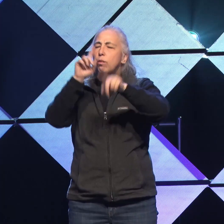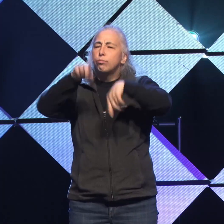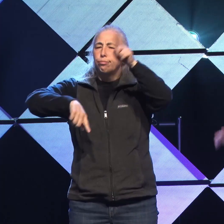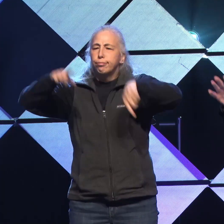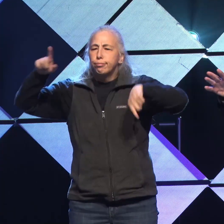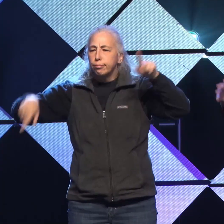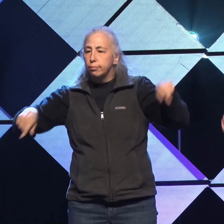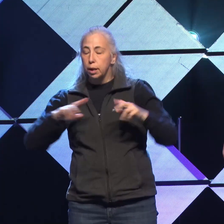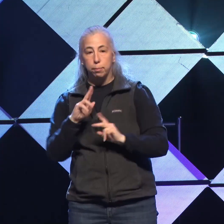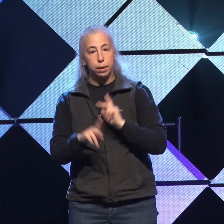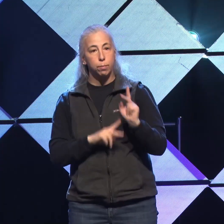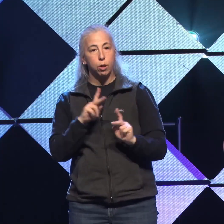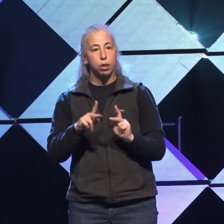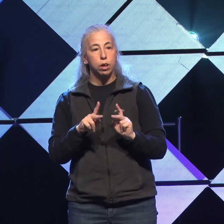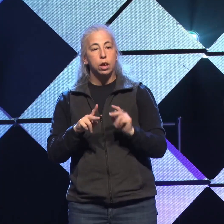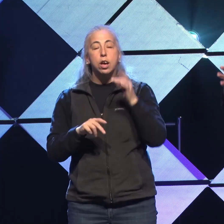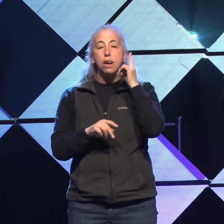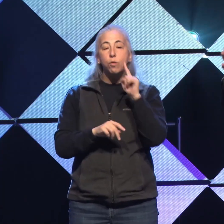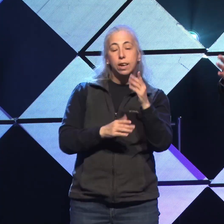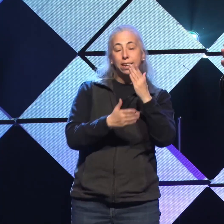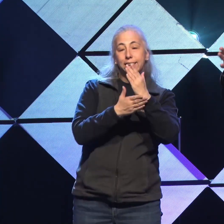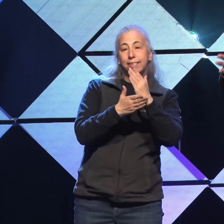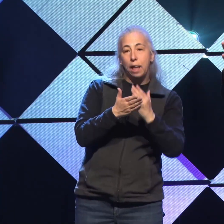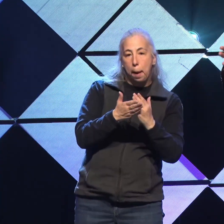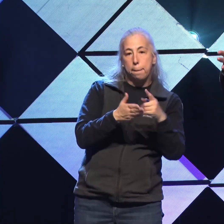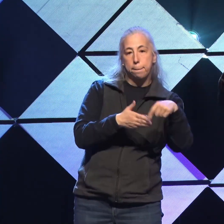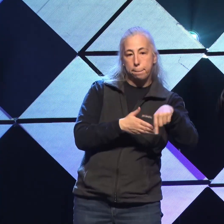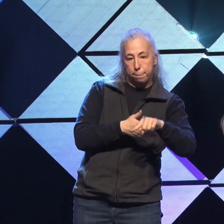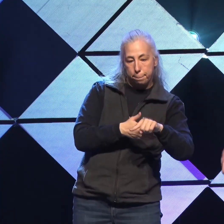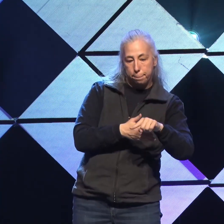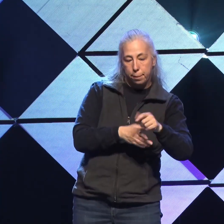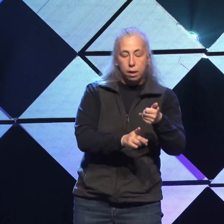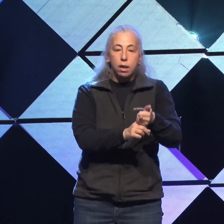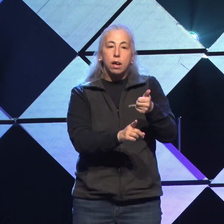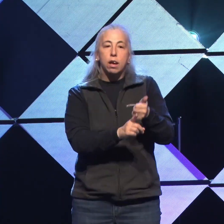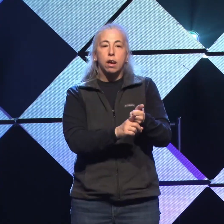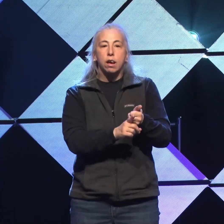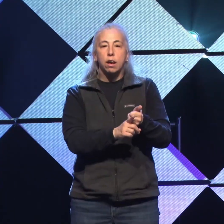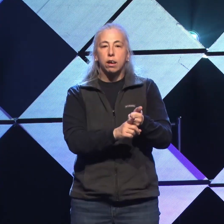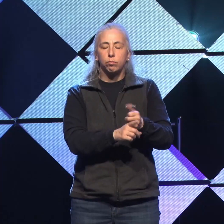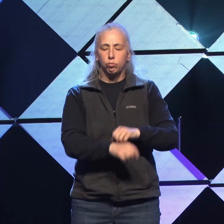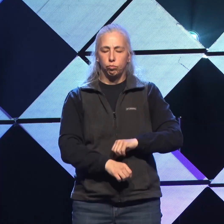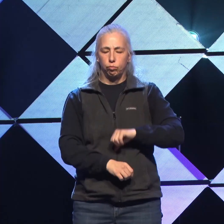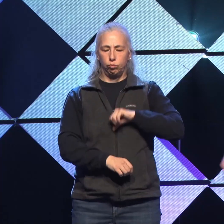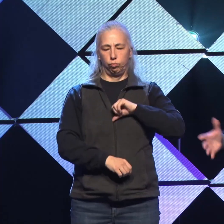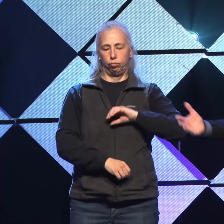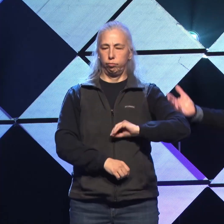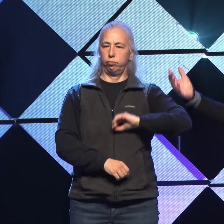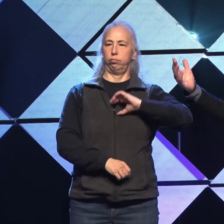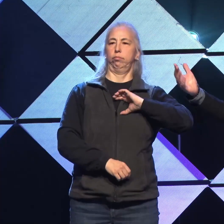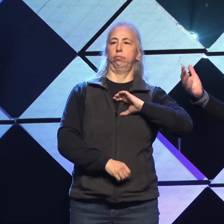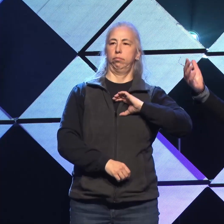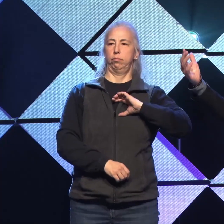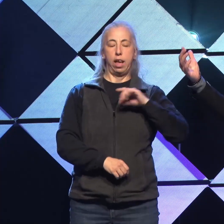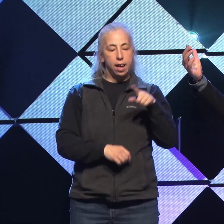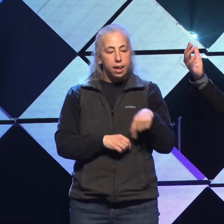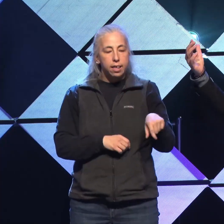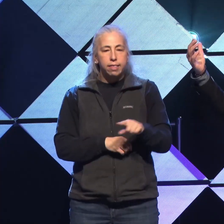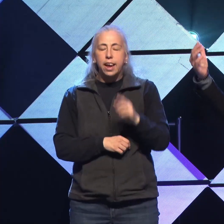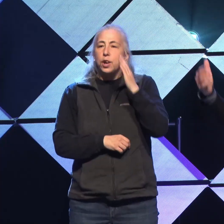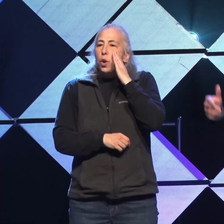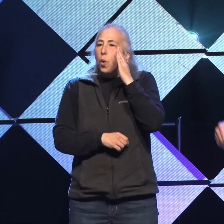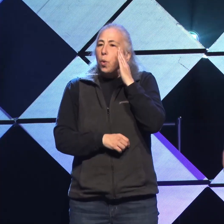some, and he adds this statement, who were confident of their own righteousness. They knew they were righteous.